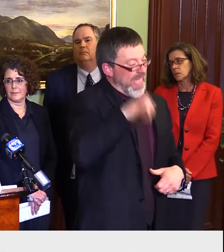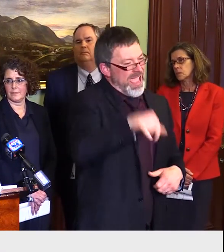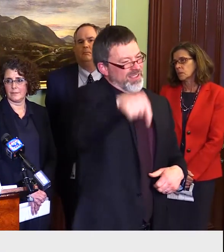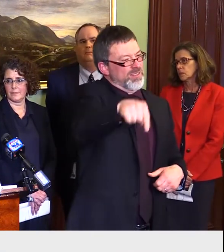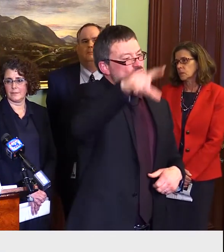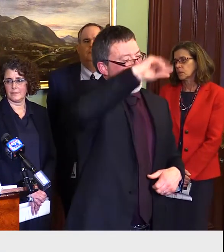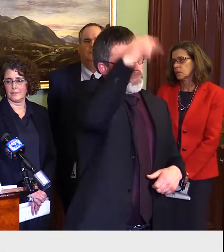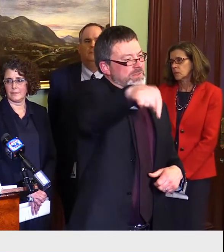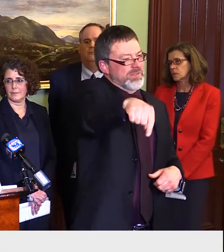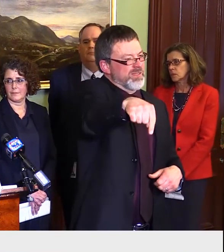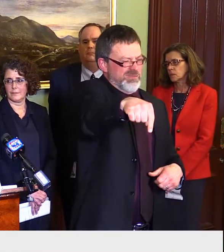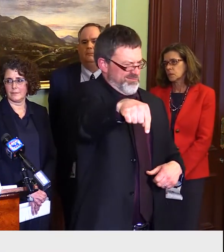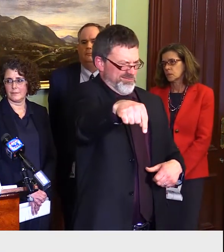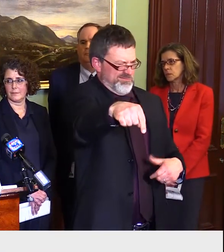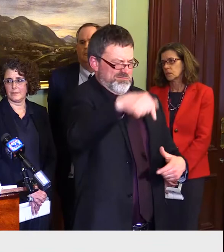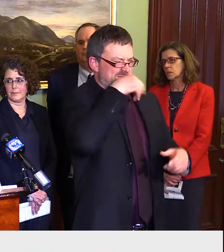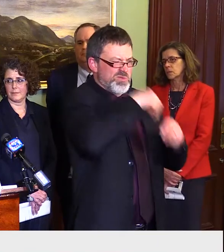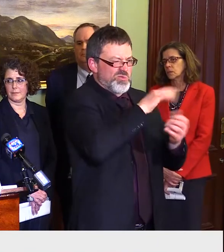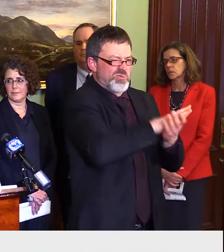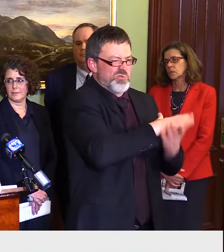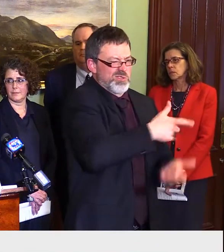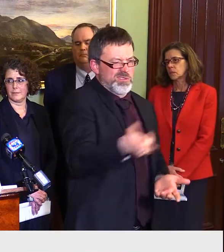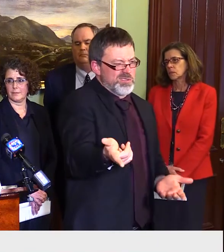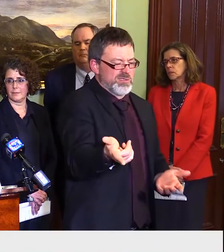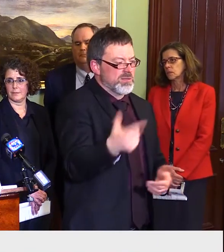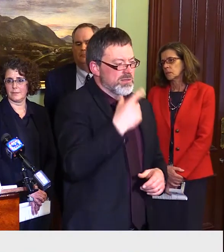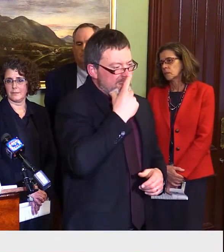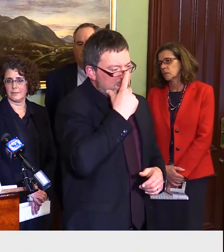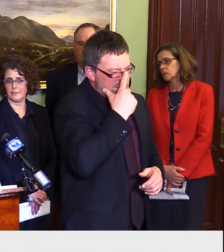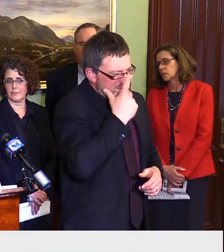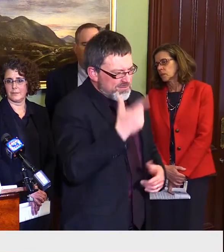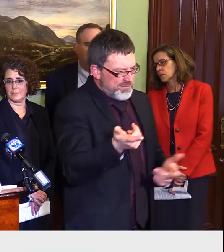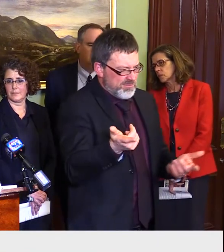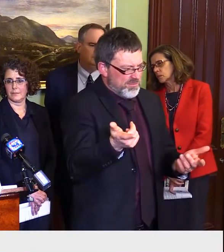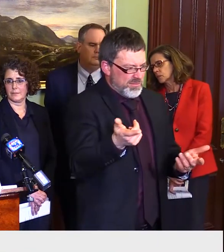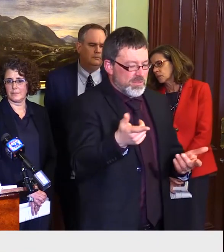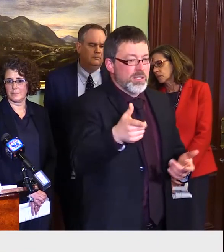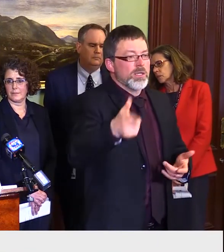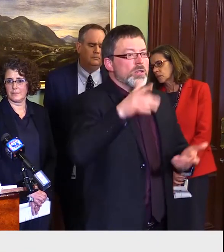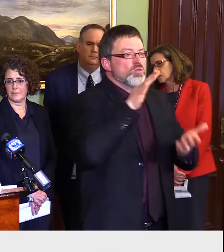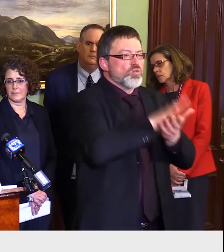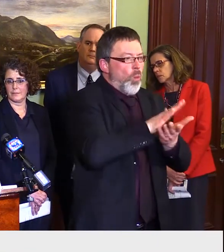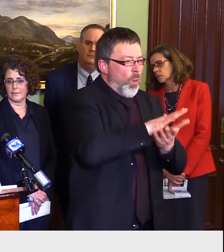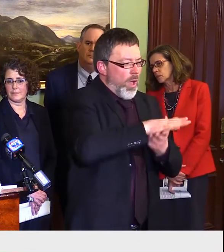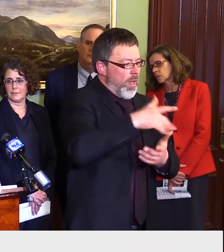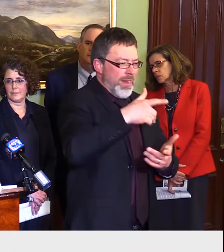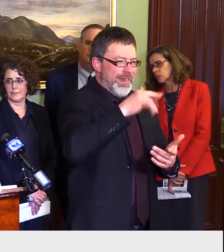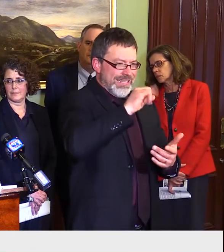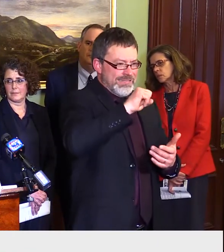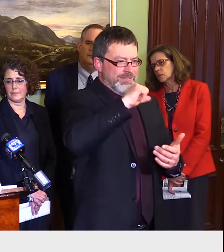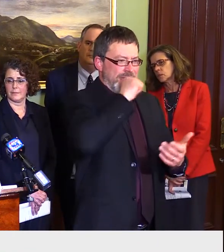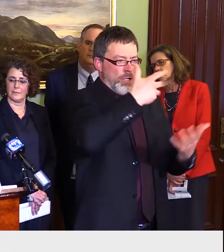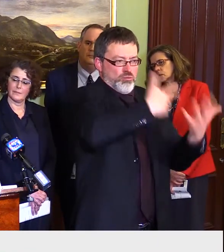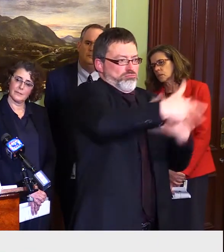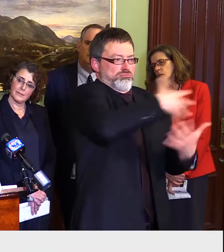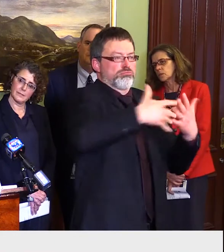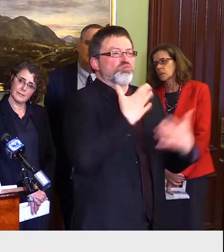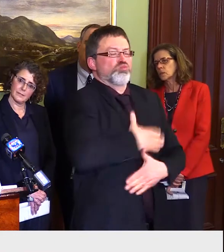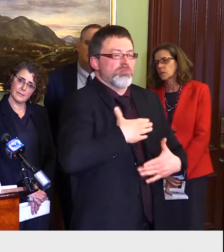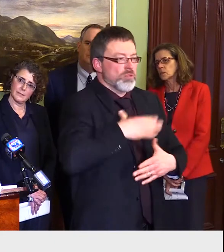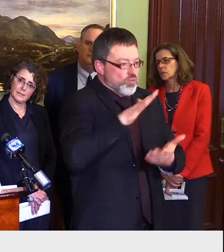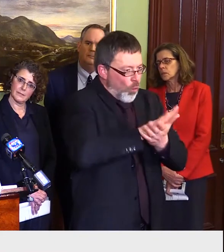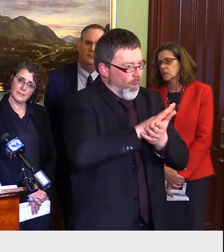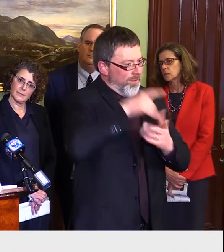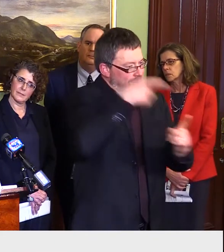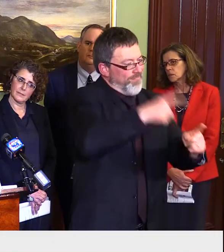a social gathering point, non-essential social gathering point. Could you say young people are at low